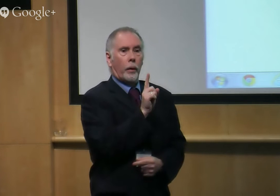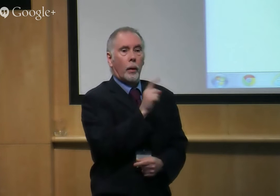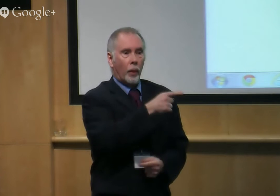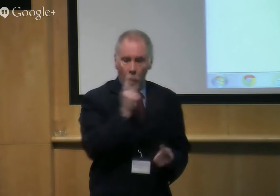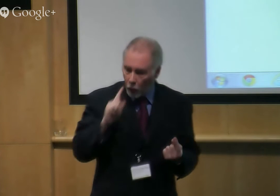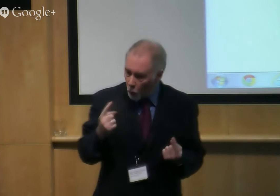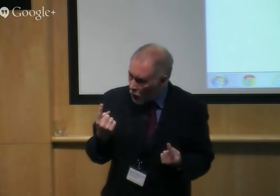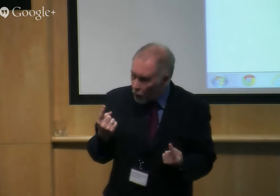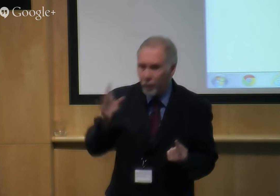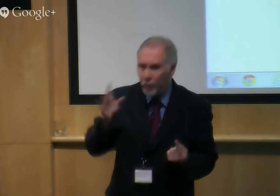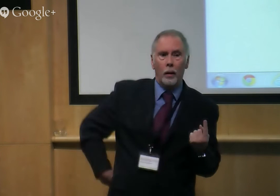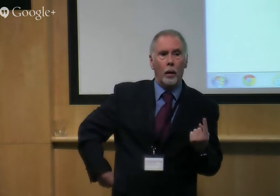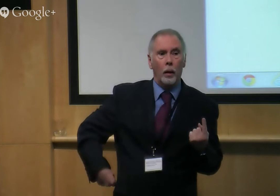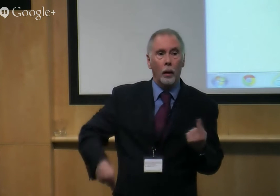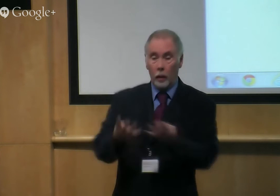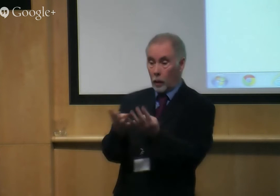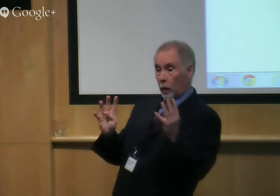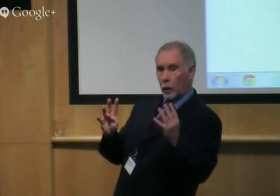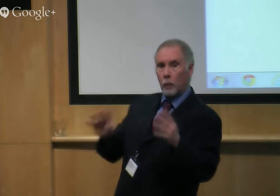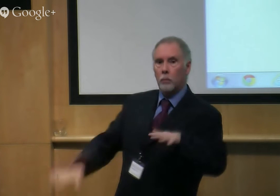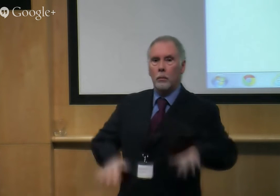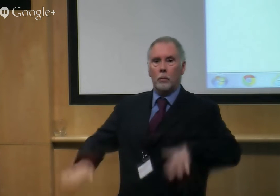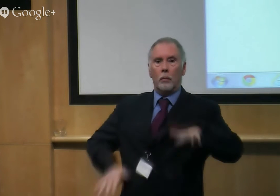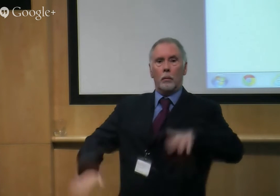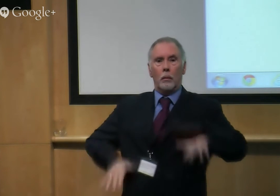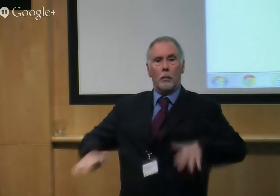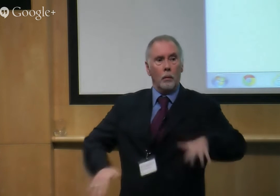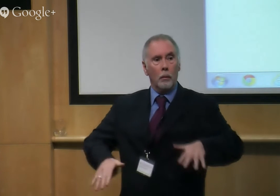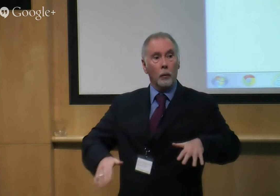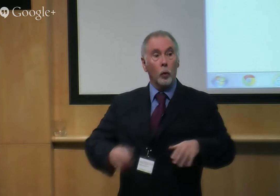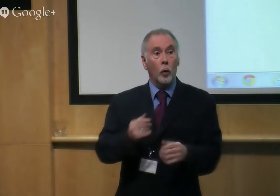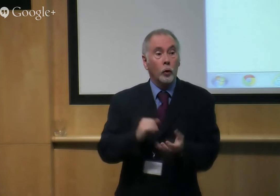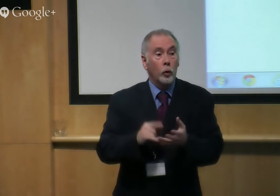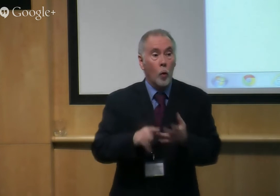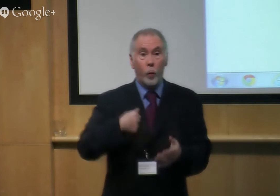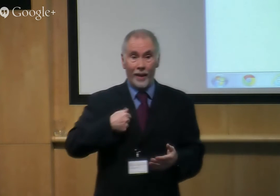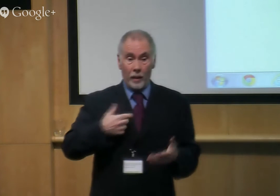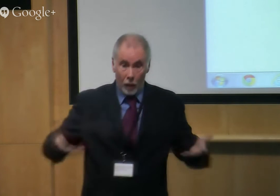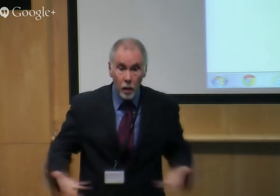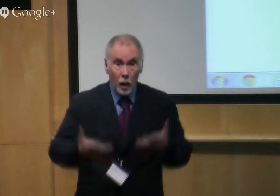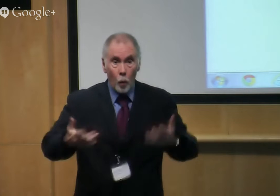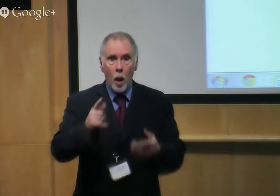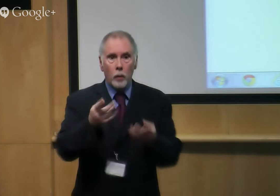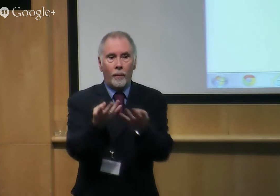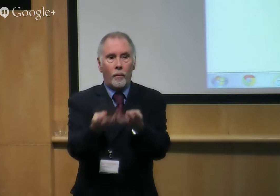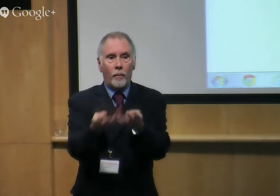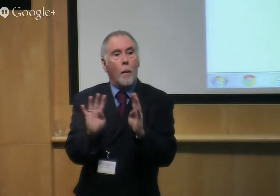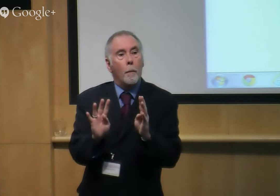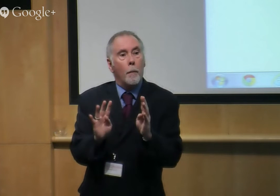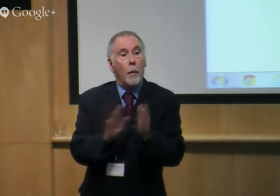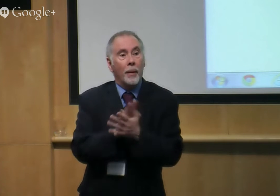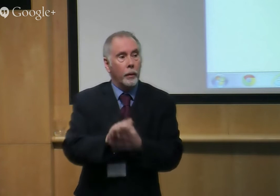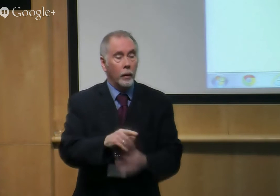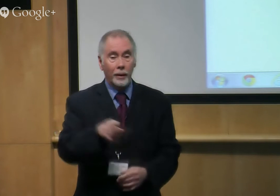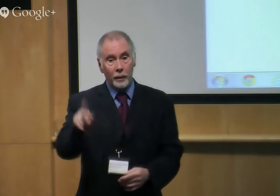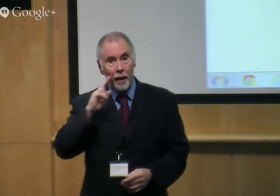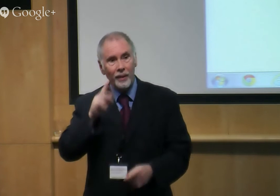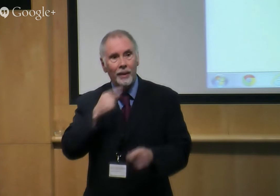and to complain, not just one person. If there's one complaint or two complaints, they won't realise the change that needs to be